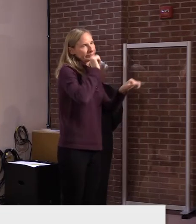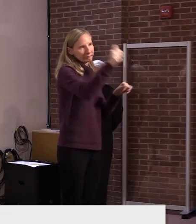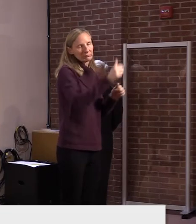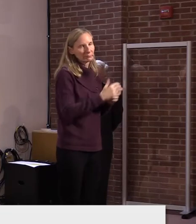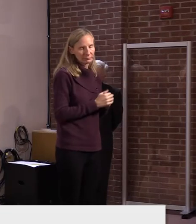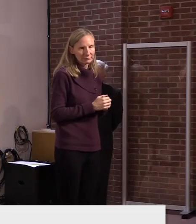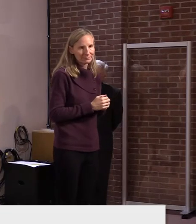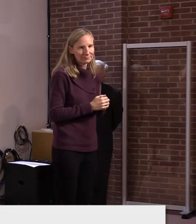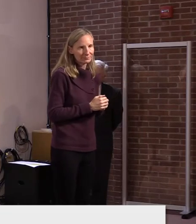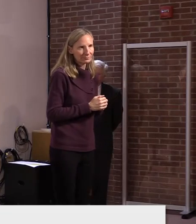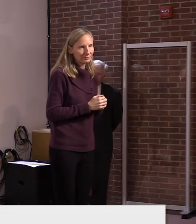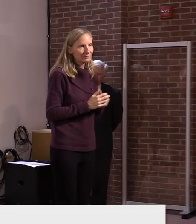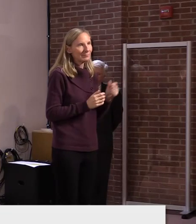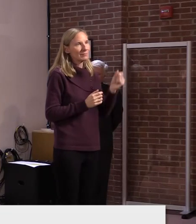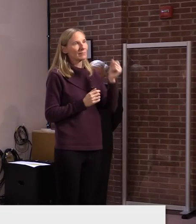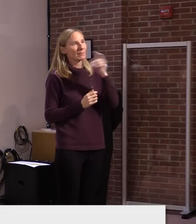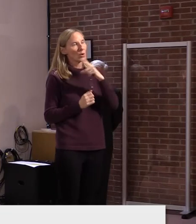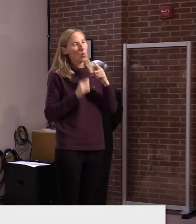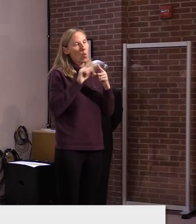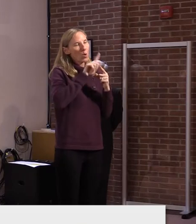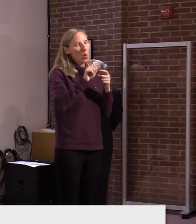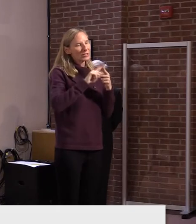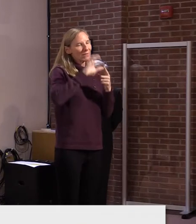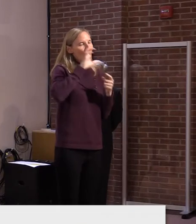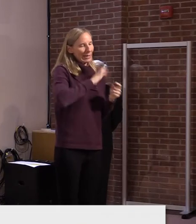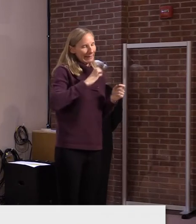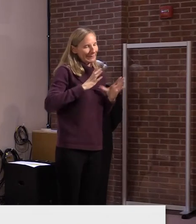Okay, and one question for Commissioner Pichek.